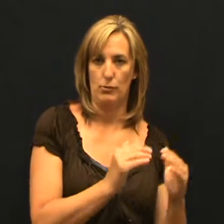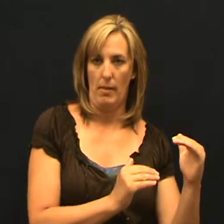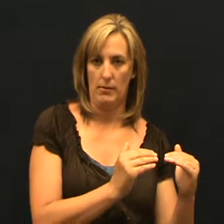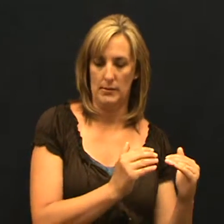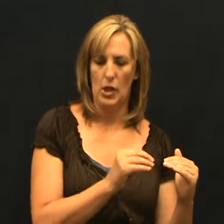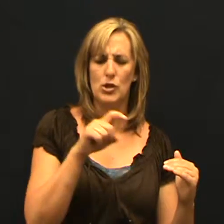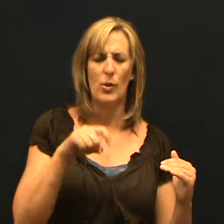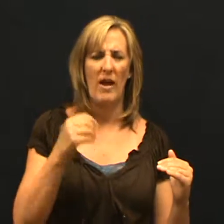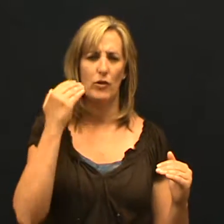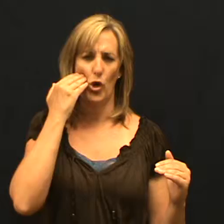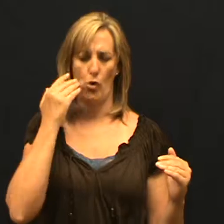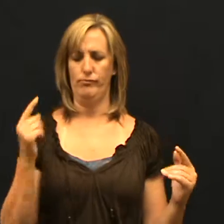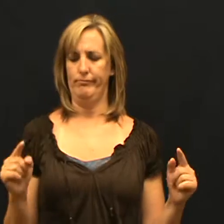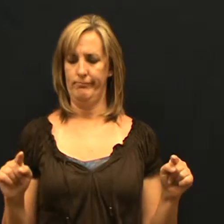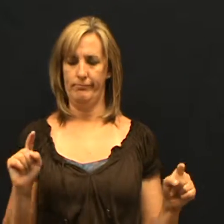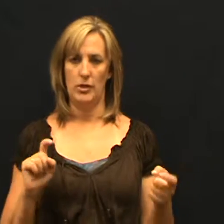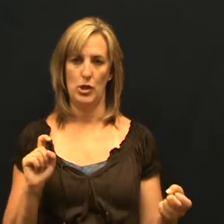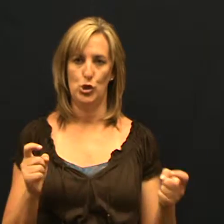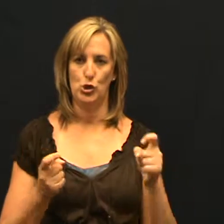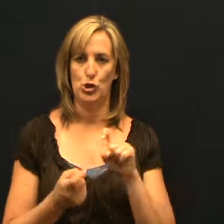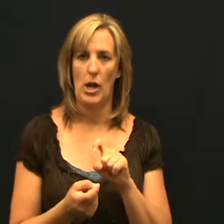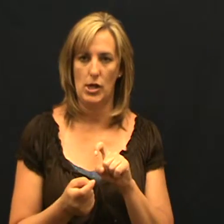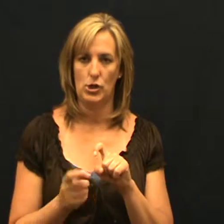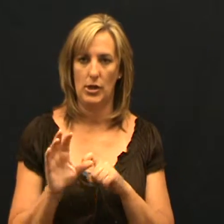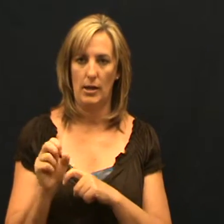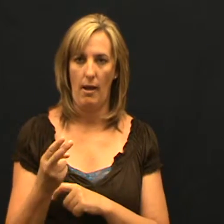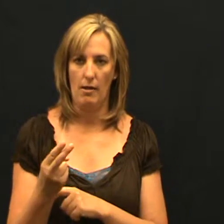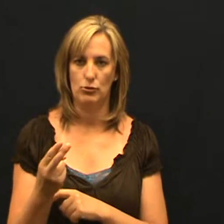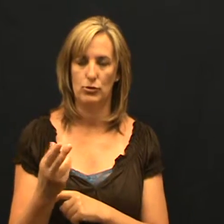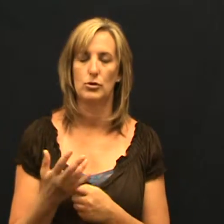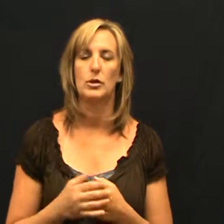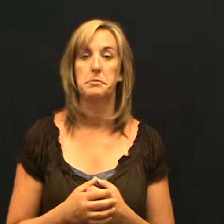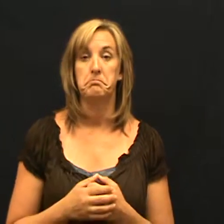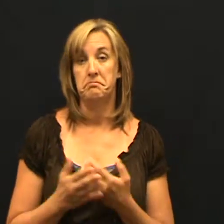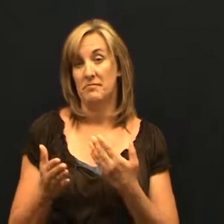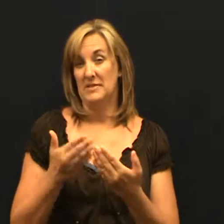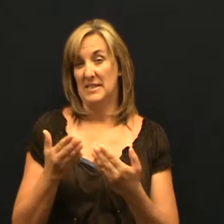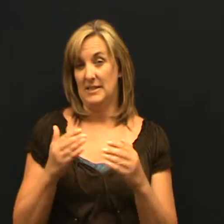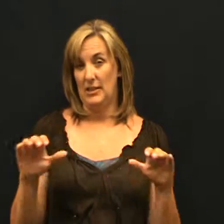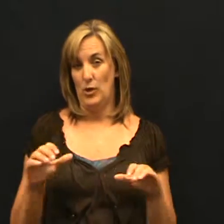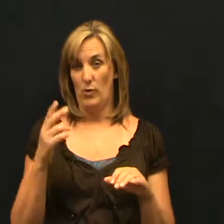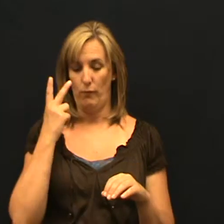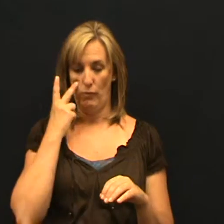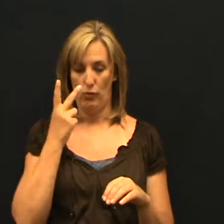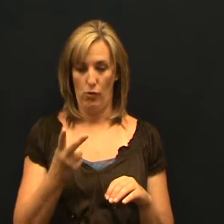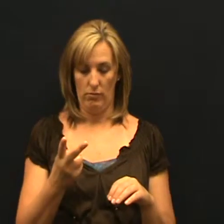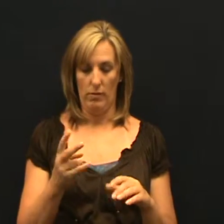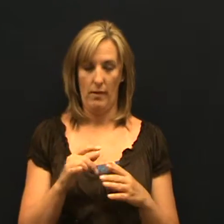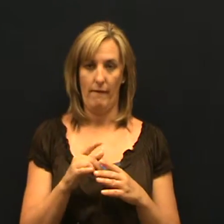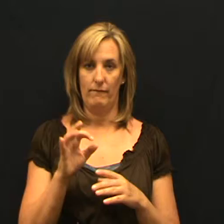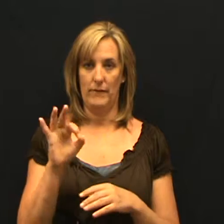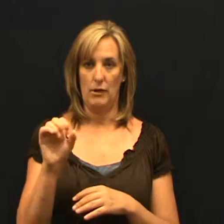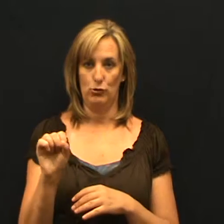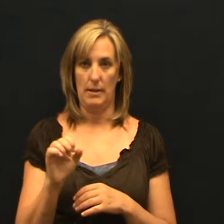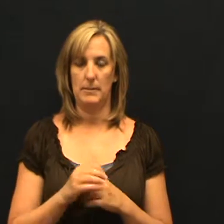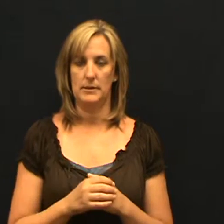in cash was. Pretty easy to do if we look at the financial statements, but let's recast that accounting equation just to help explain